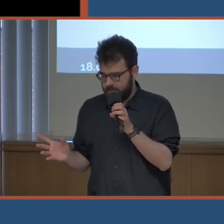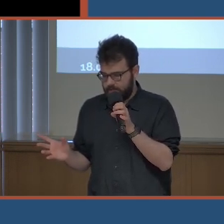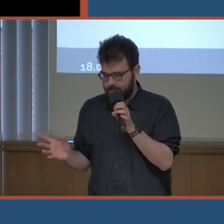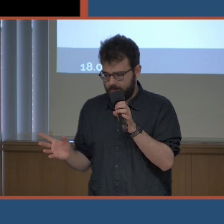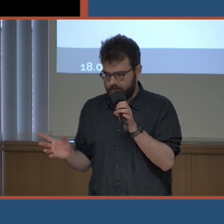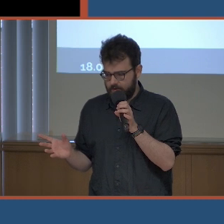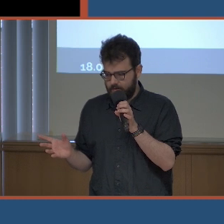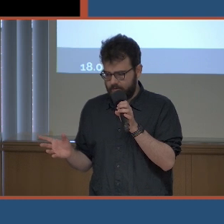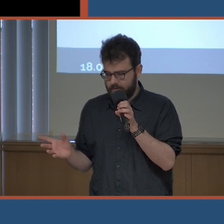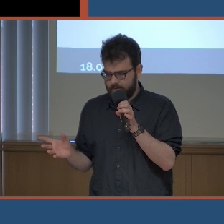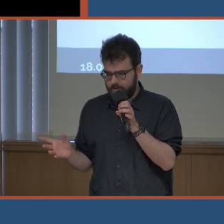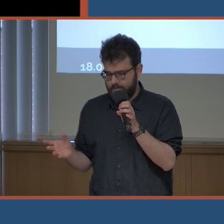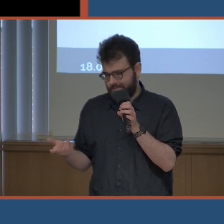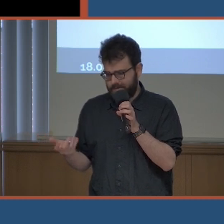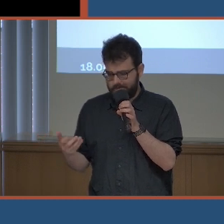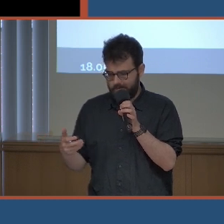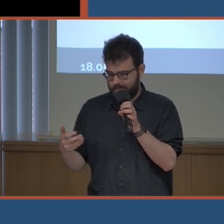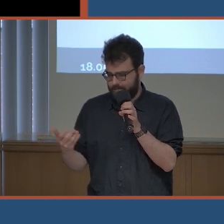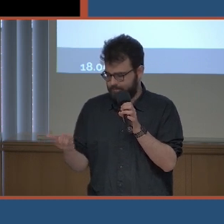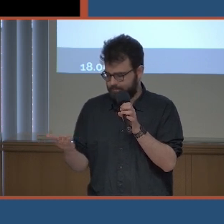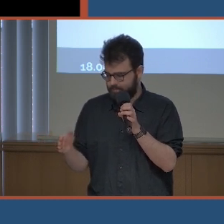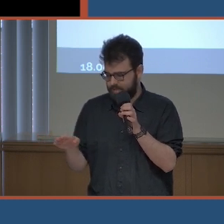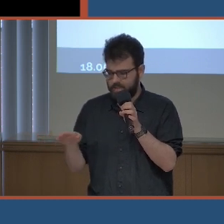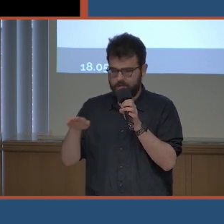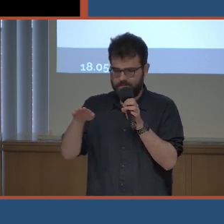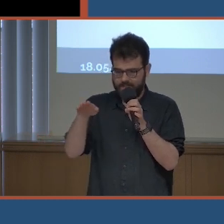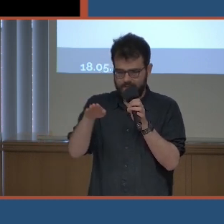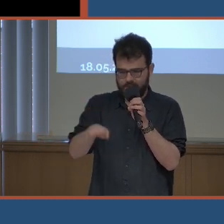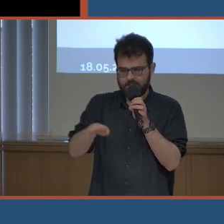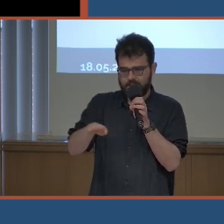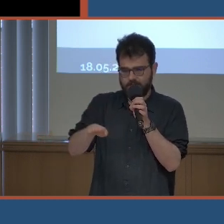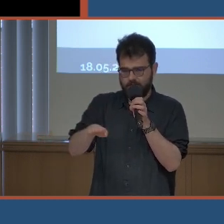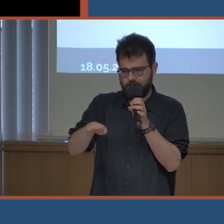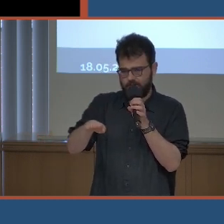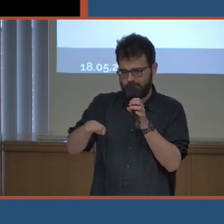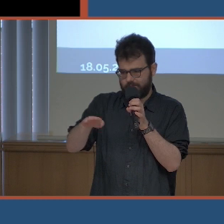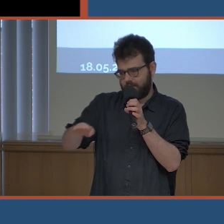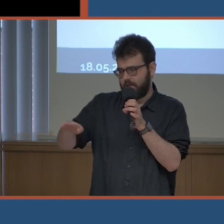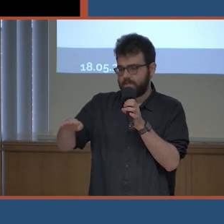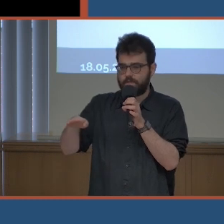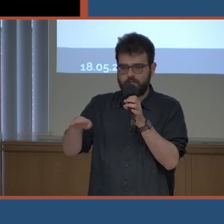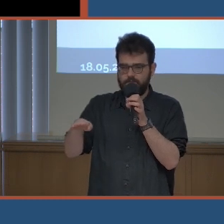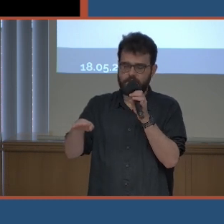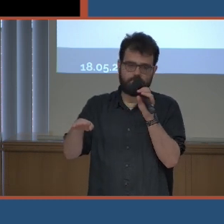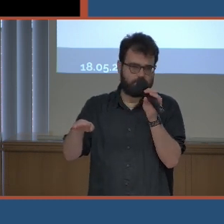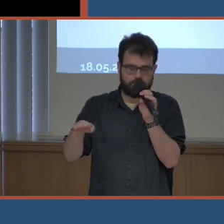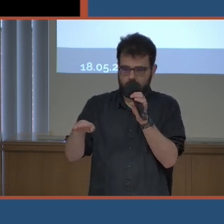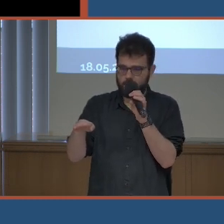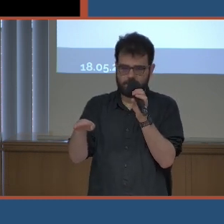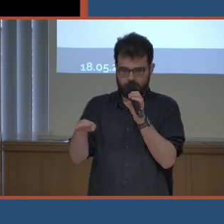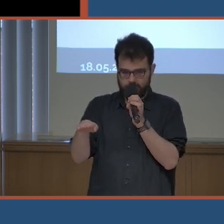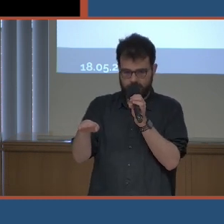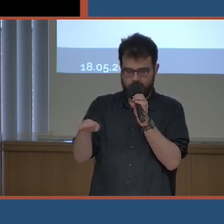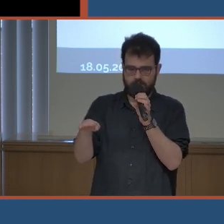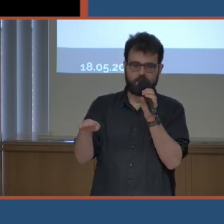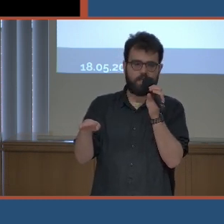But if I use let's say this classifier, so it can mean a bunch